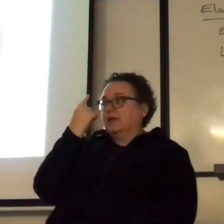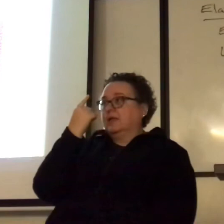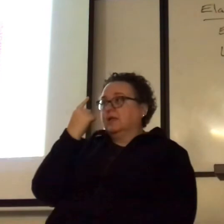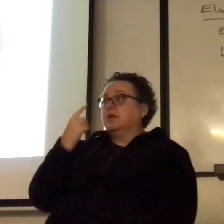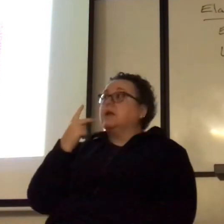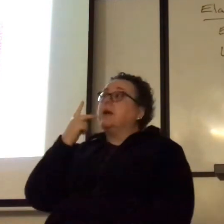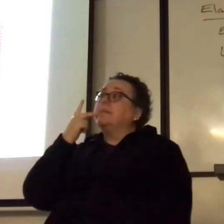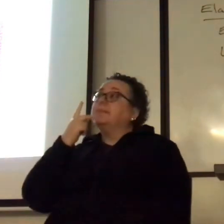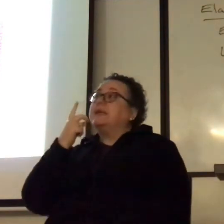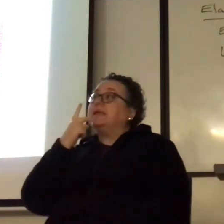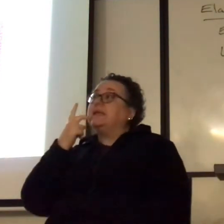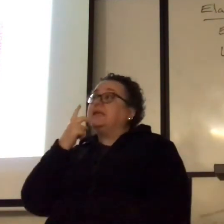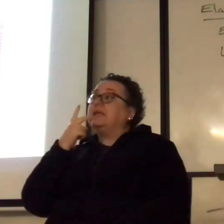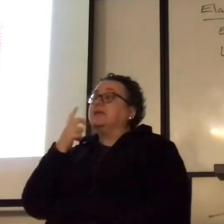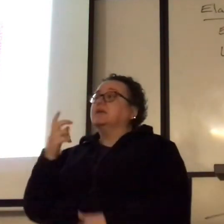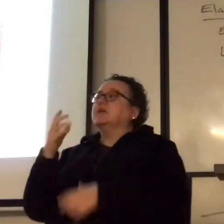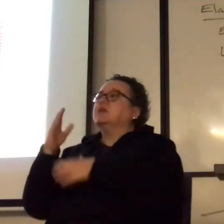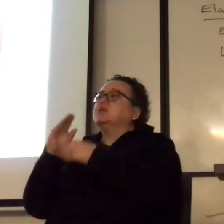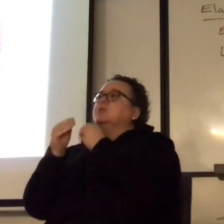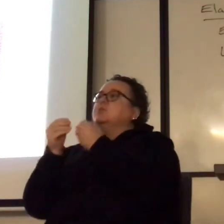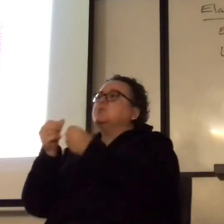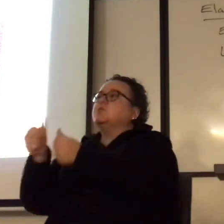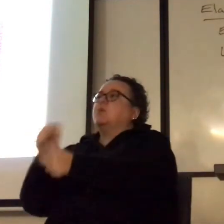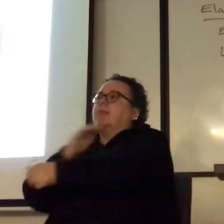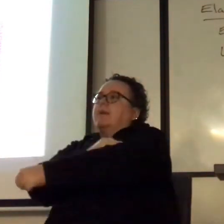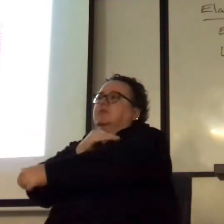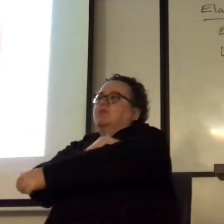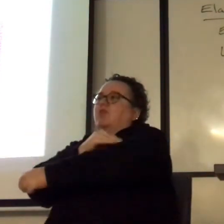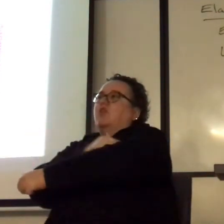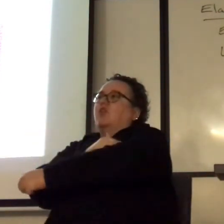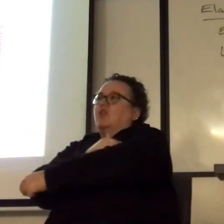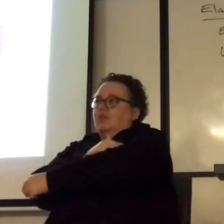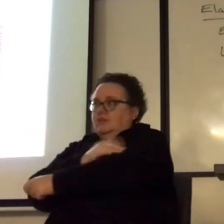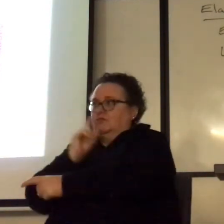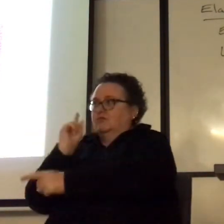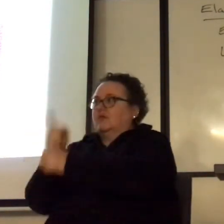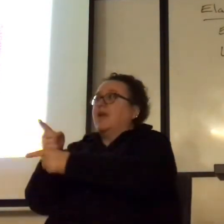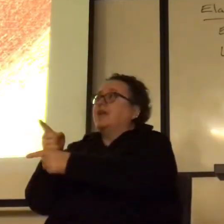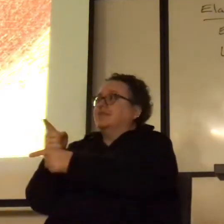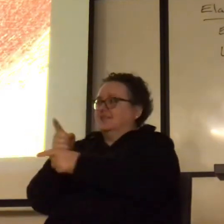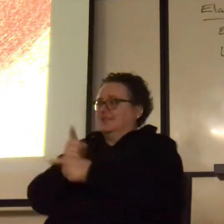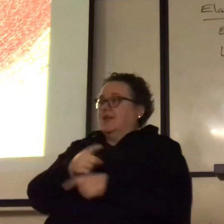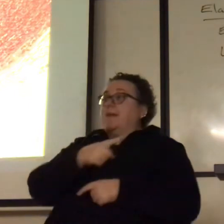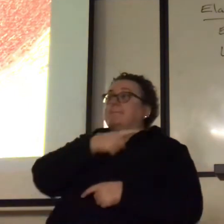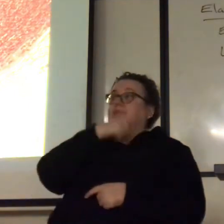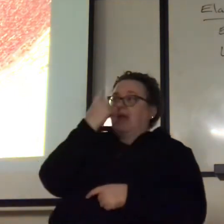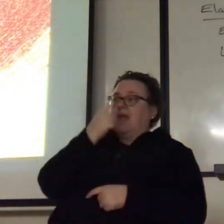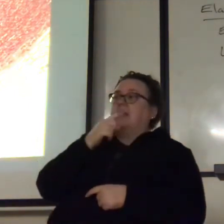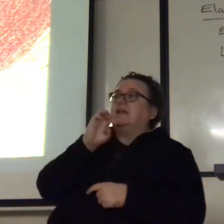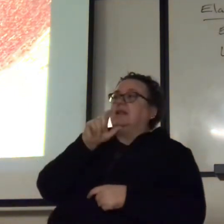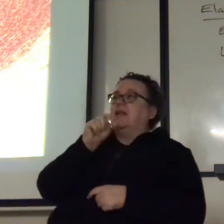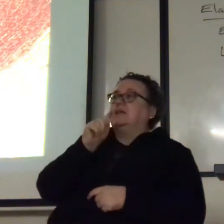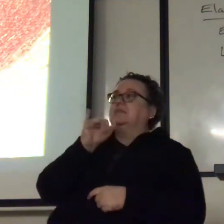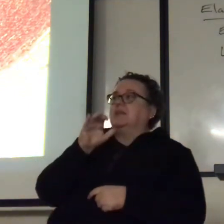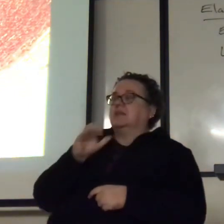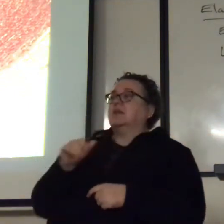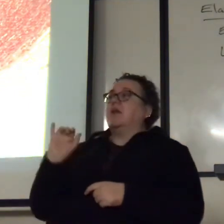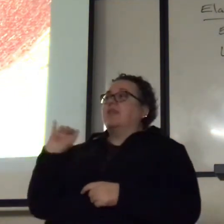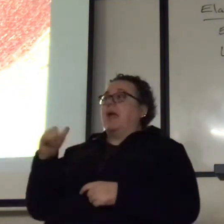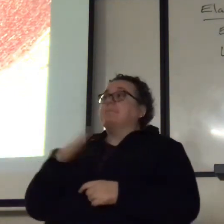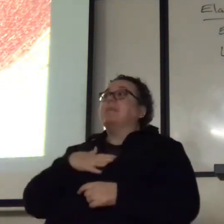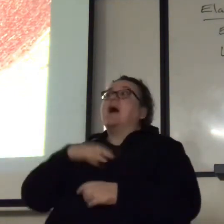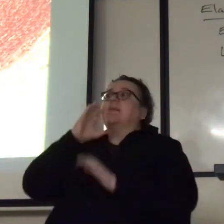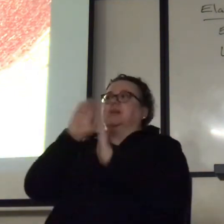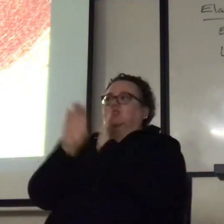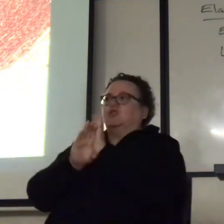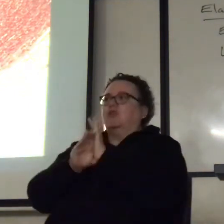smooth muscle. But you know, we're kind of interested in the elastic tissue now. Now here's a picture I took of a large